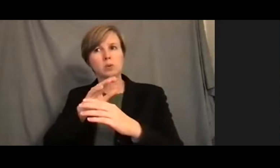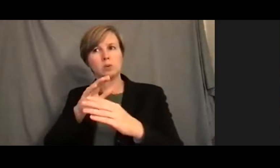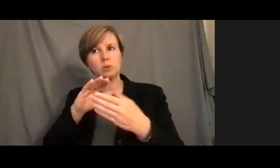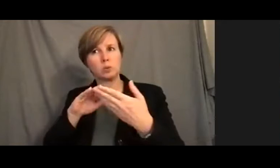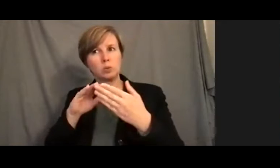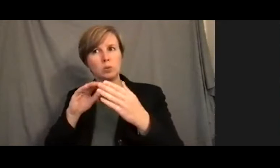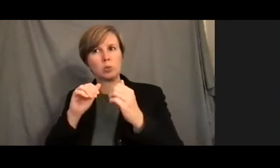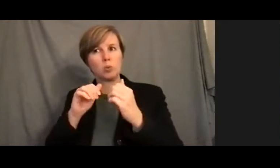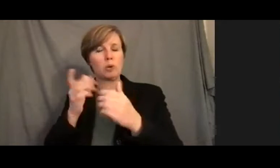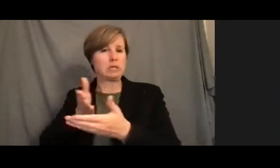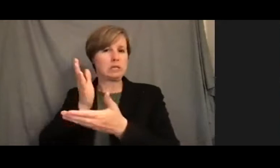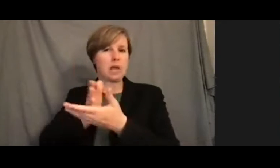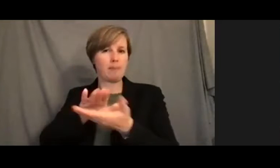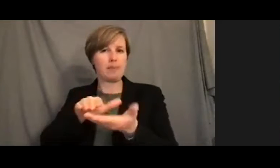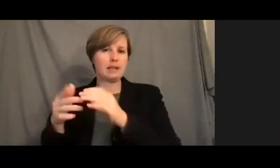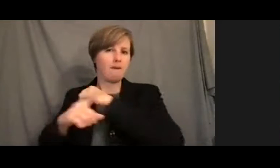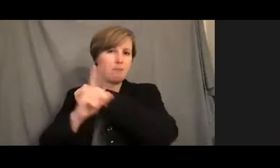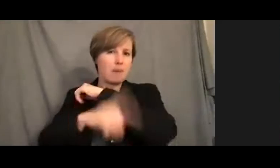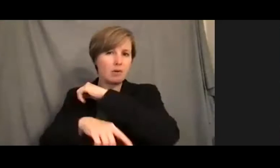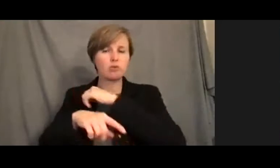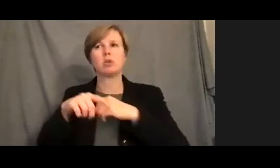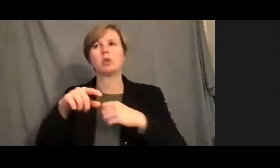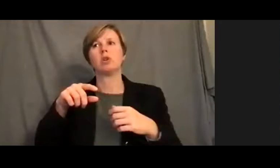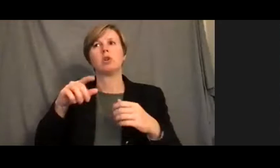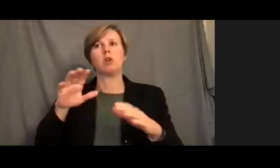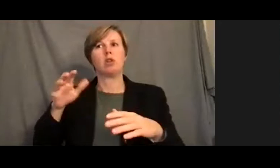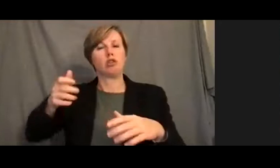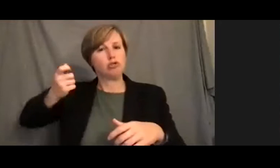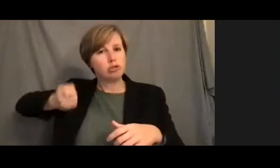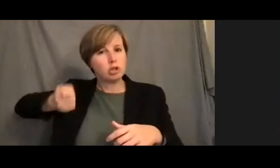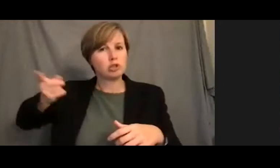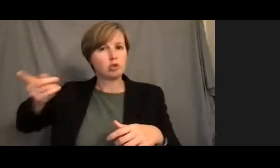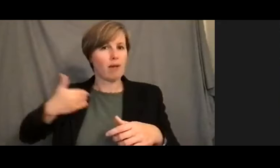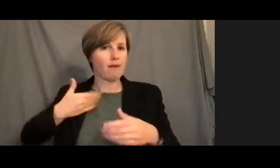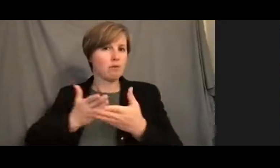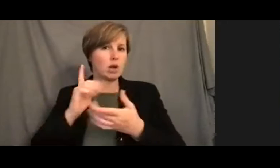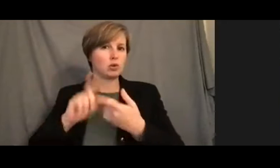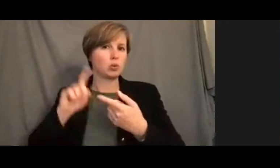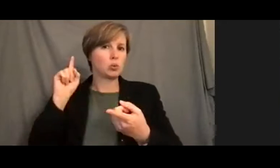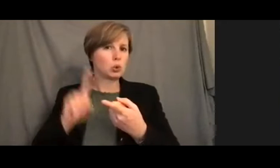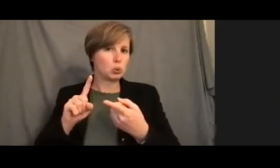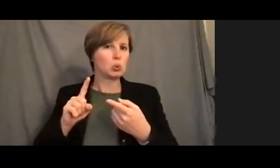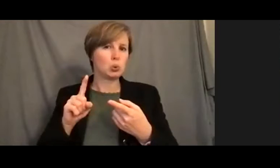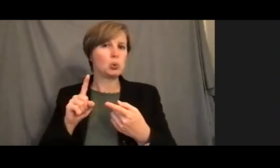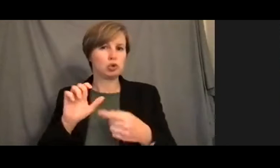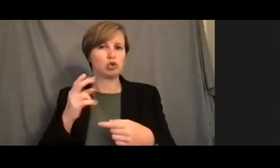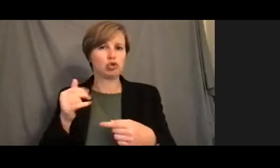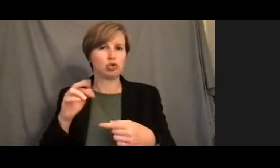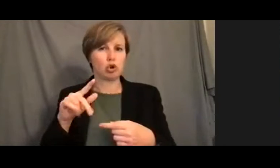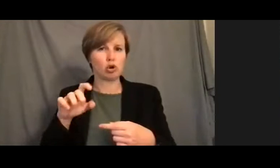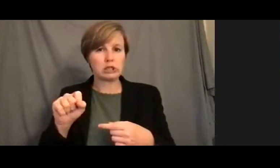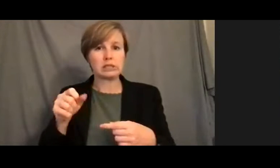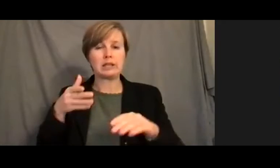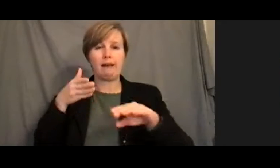the death penalty. I mentioned that before. Giving judges discretion to reduce charges, and after jury